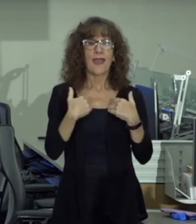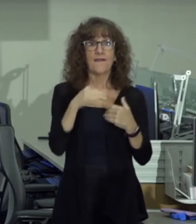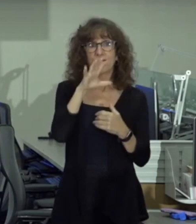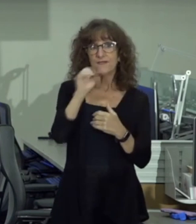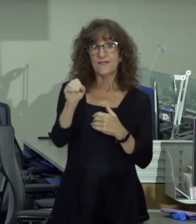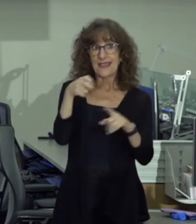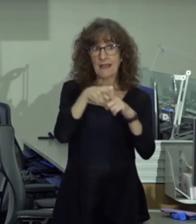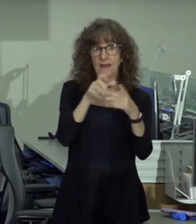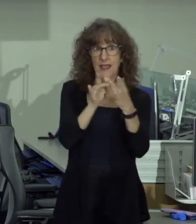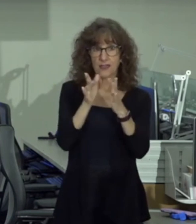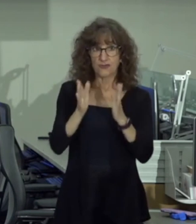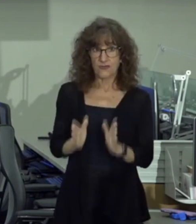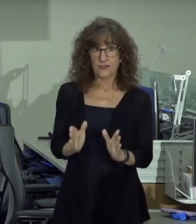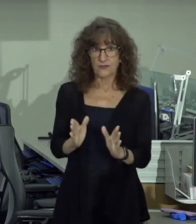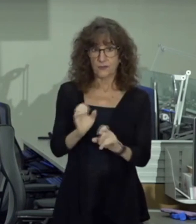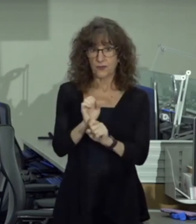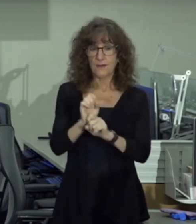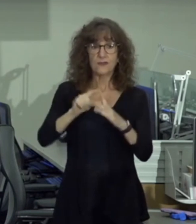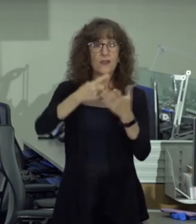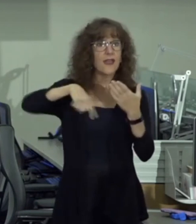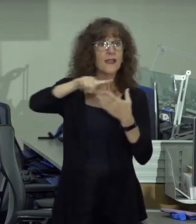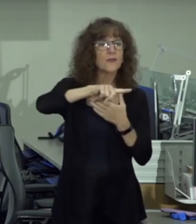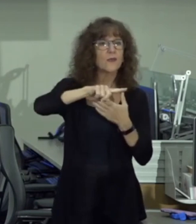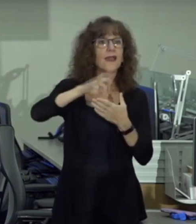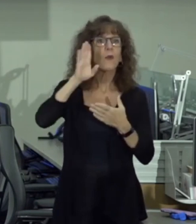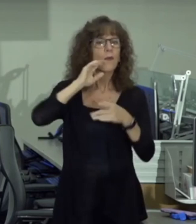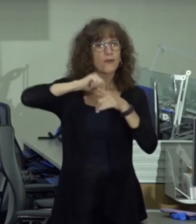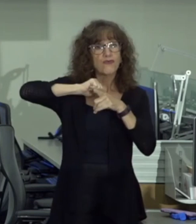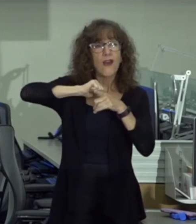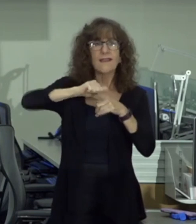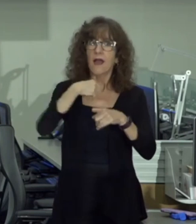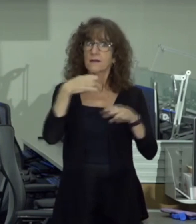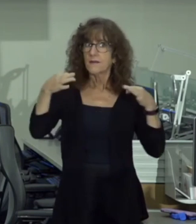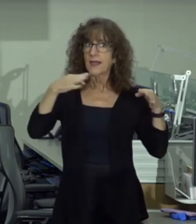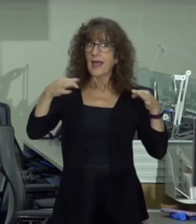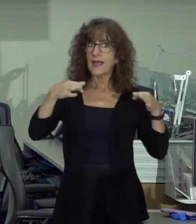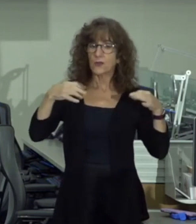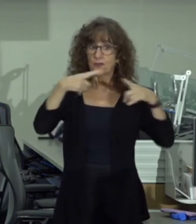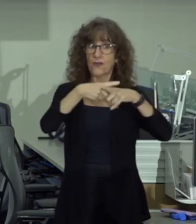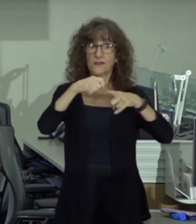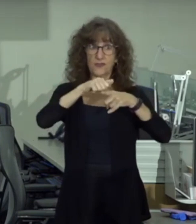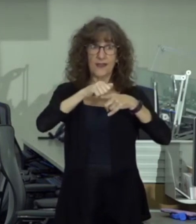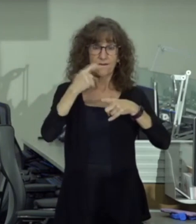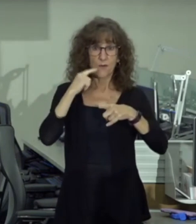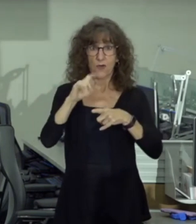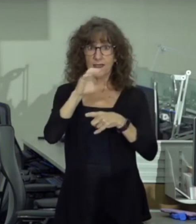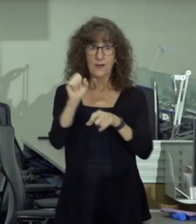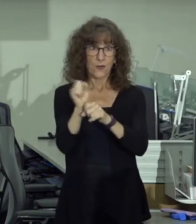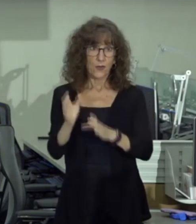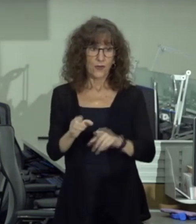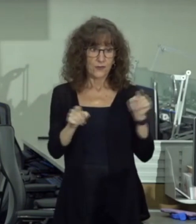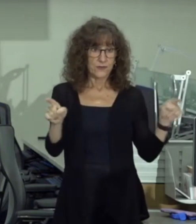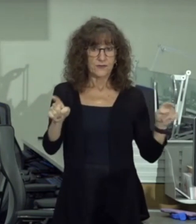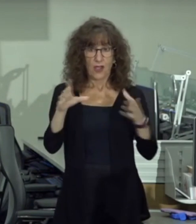50 contact tracers, but beginning next week we will train, and I've told you about this, we're doing some cross-training of our county employees.